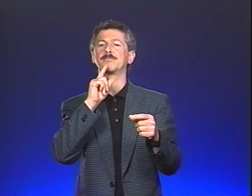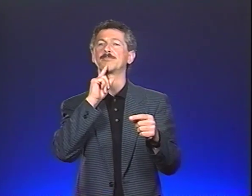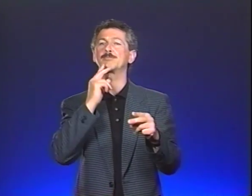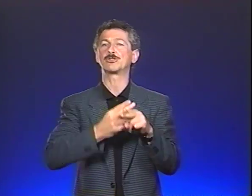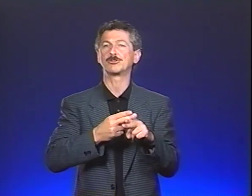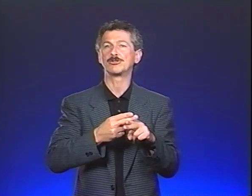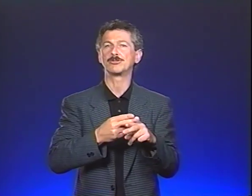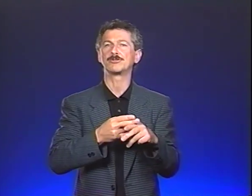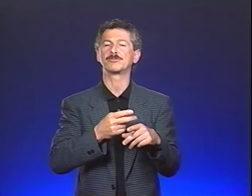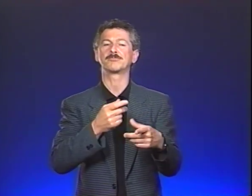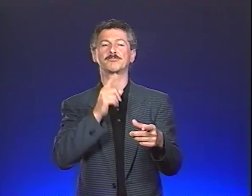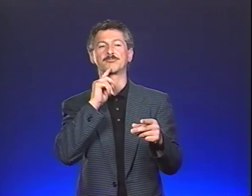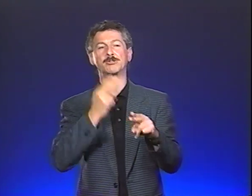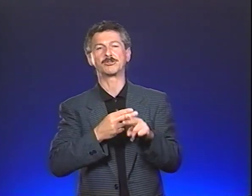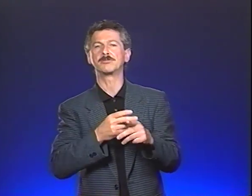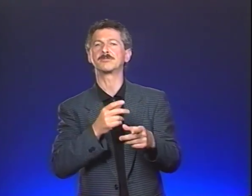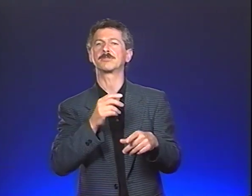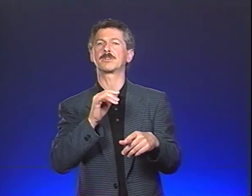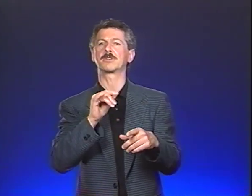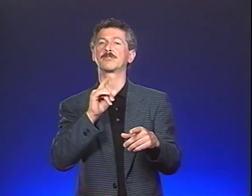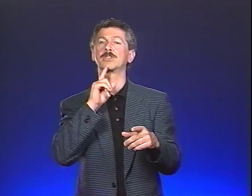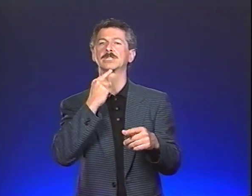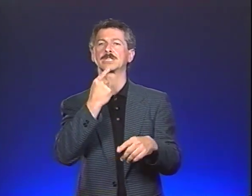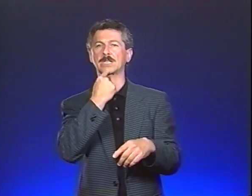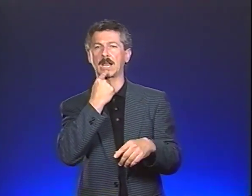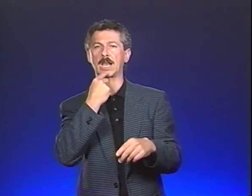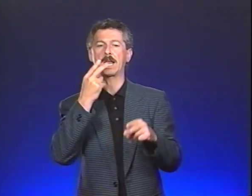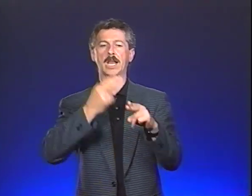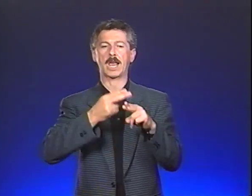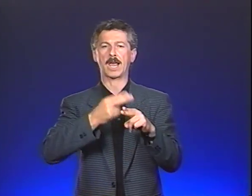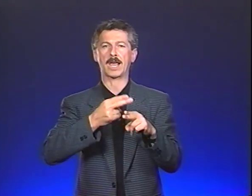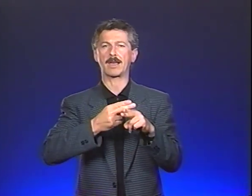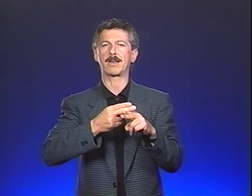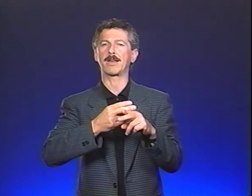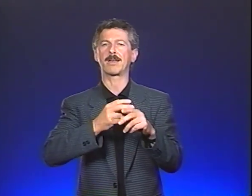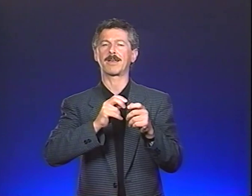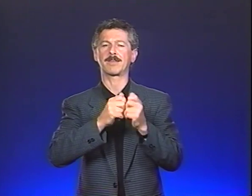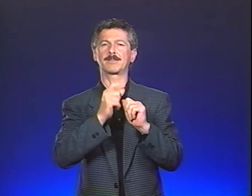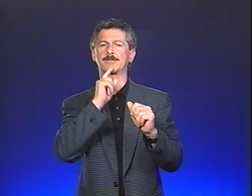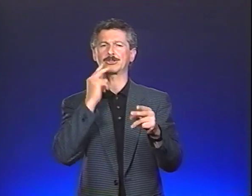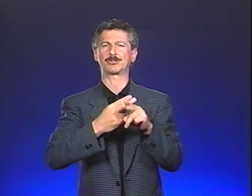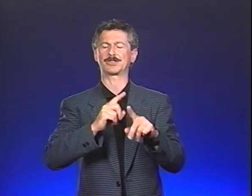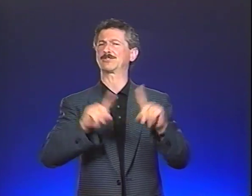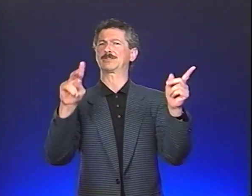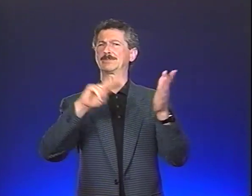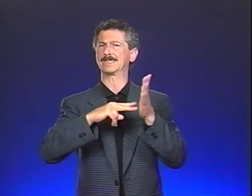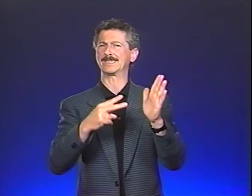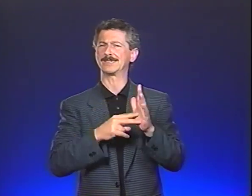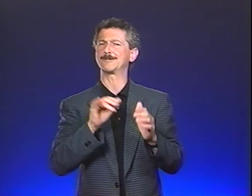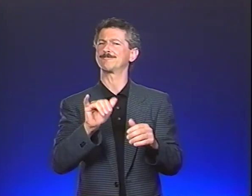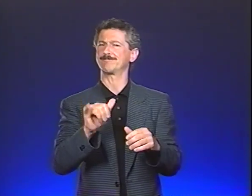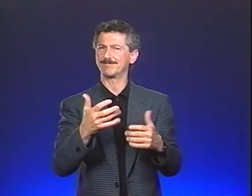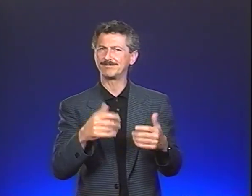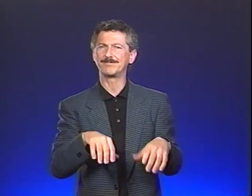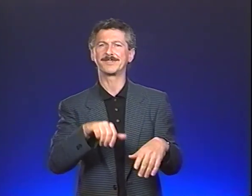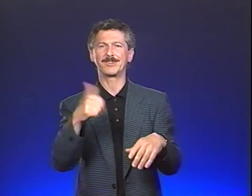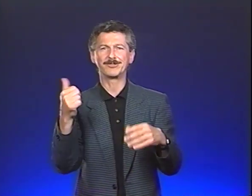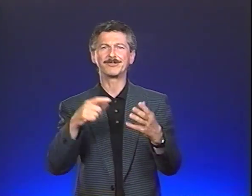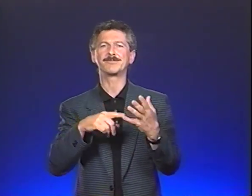with a slightly different meaning. Similarly, the sign mention, derived from the signs say and name, have